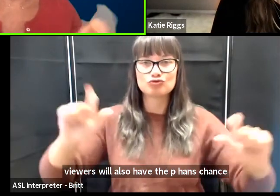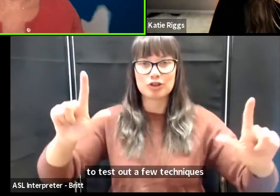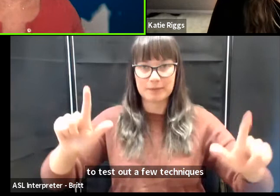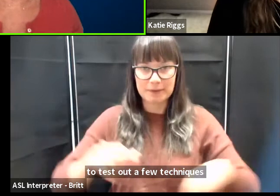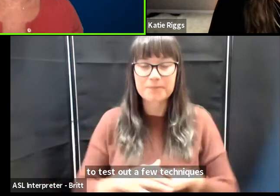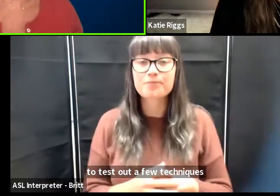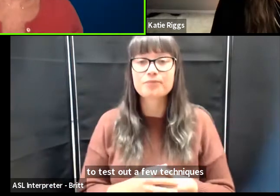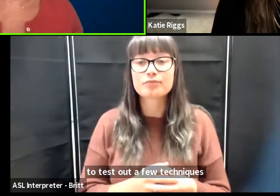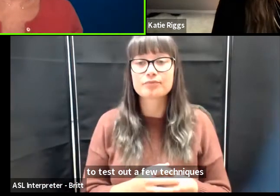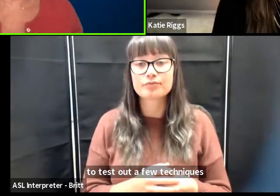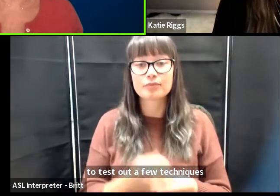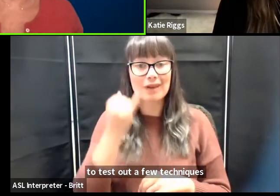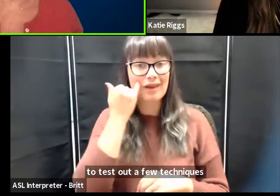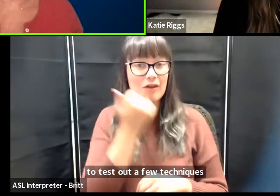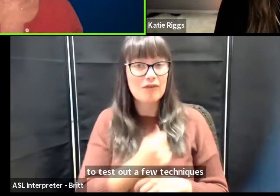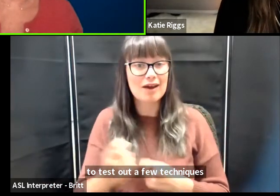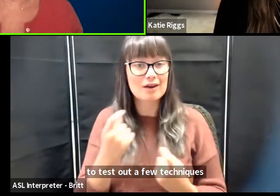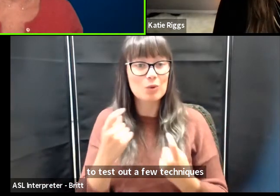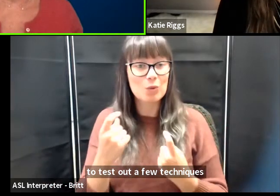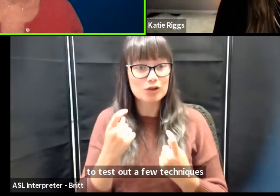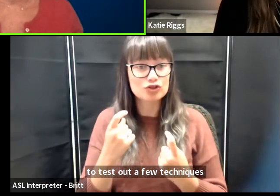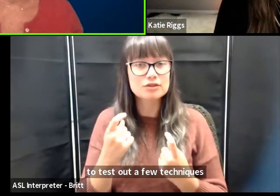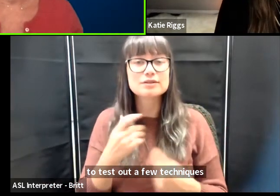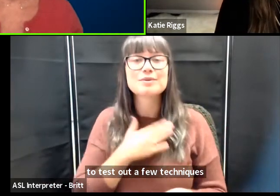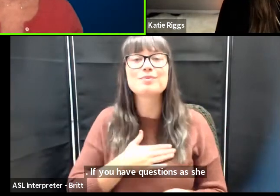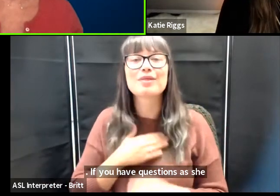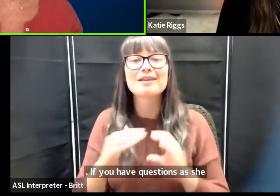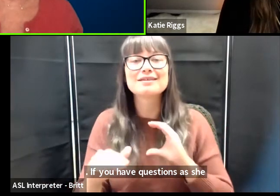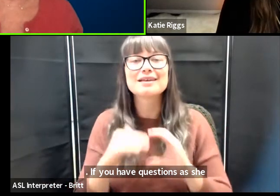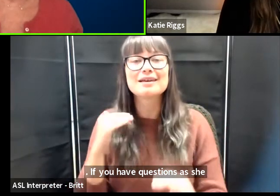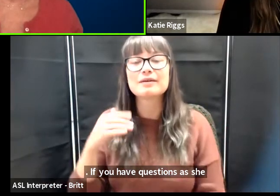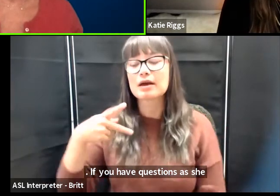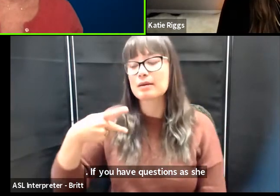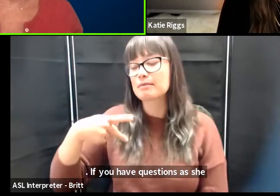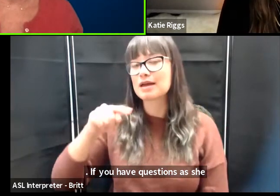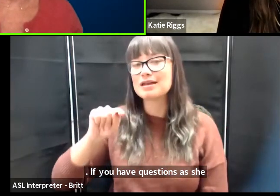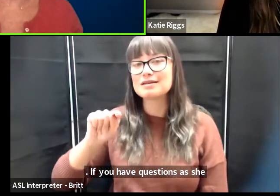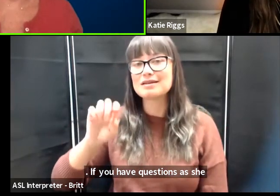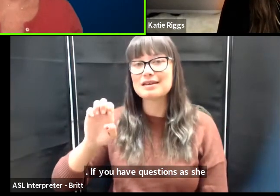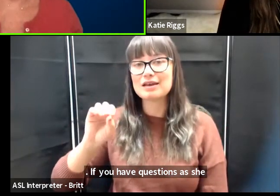as Shira said earlier about today's discussion, please email